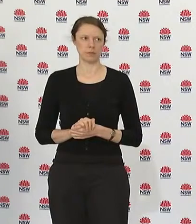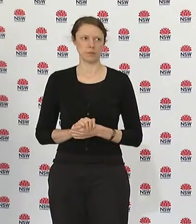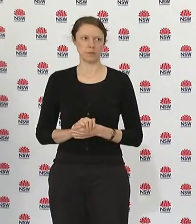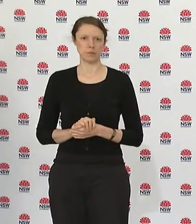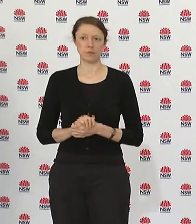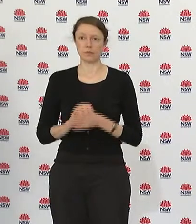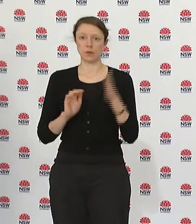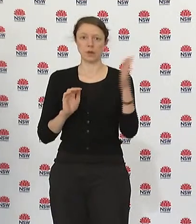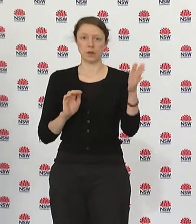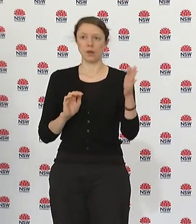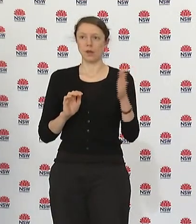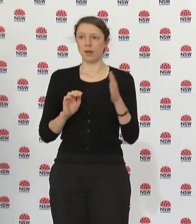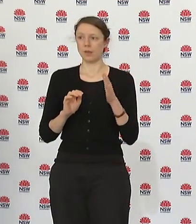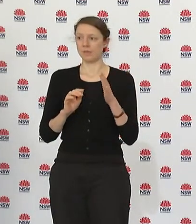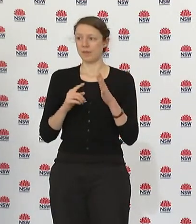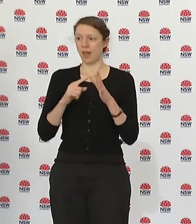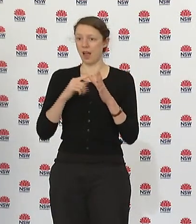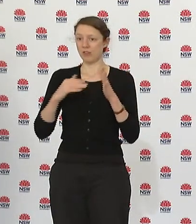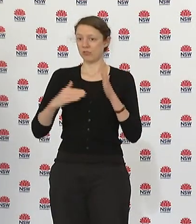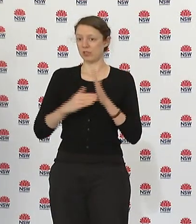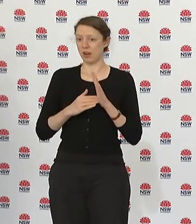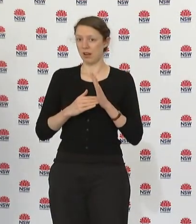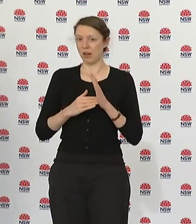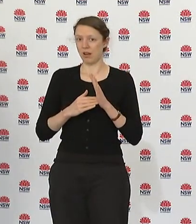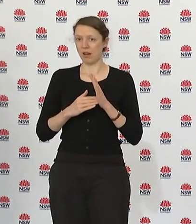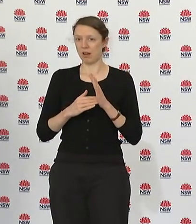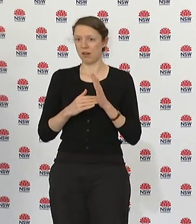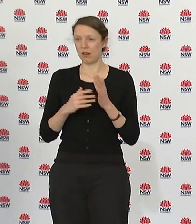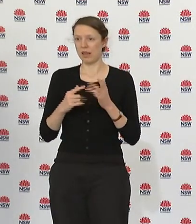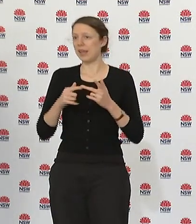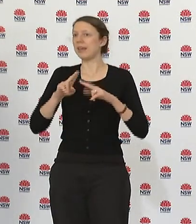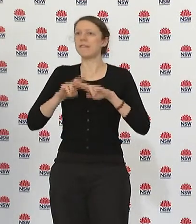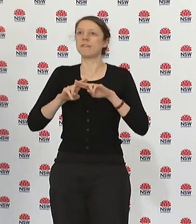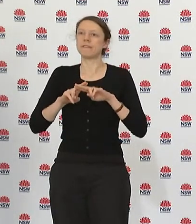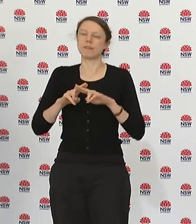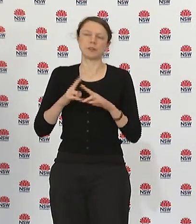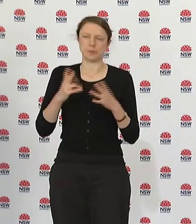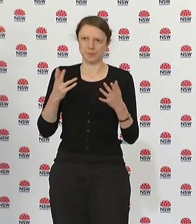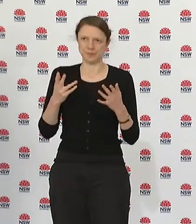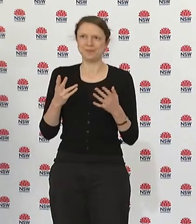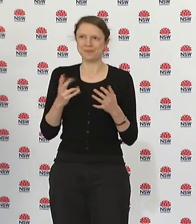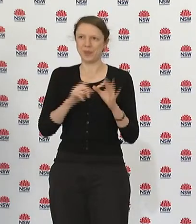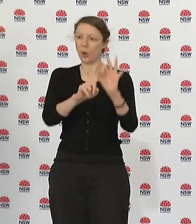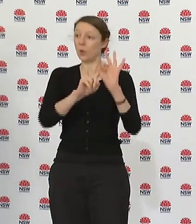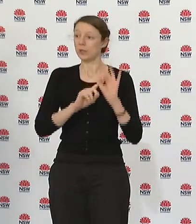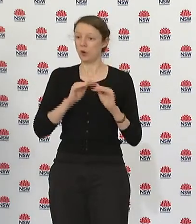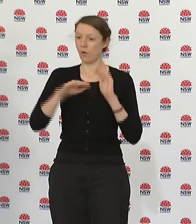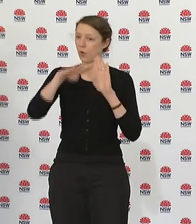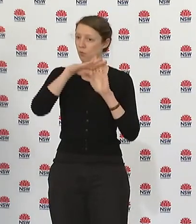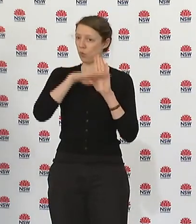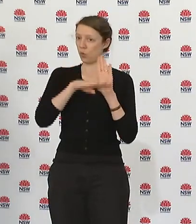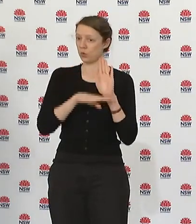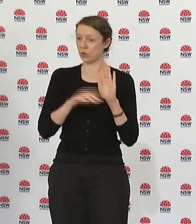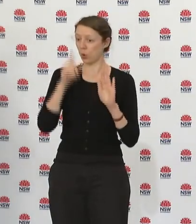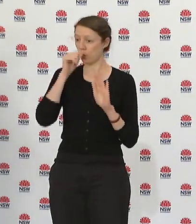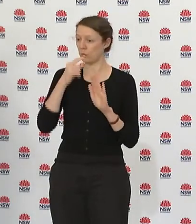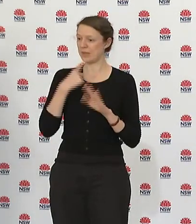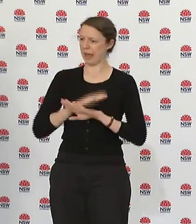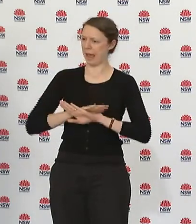if you don't have the AstraZeneca and you do qualify, you can't go to a supermarket or you can't go to this particular place? You